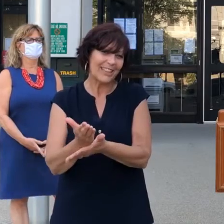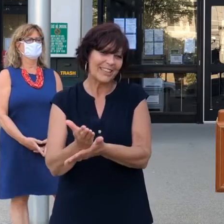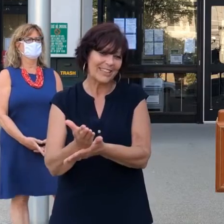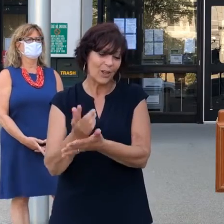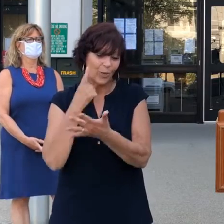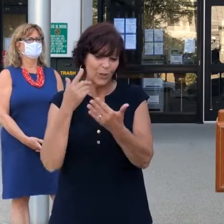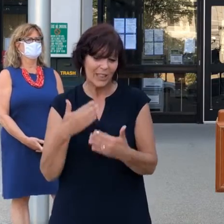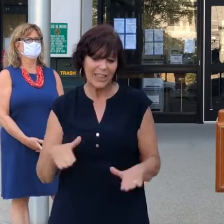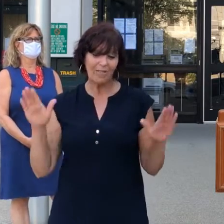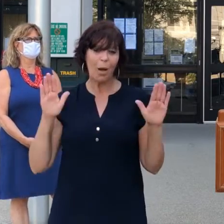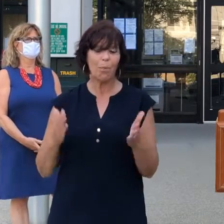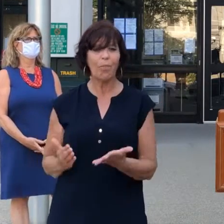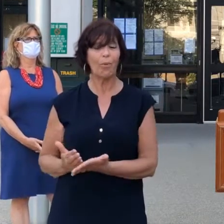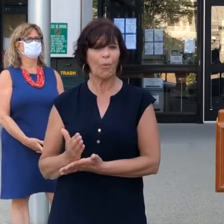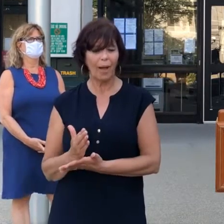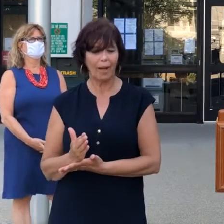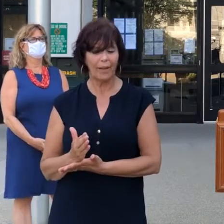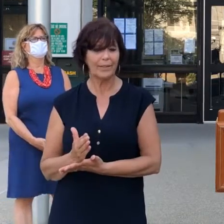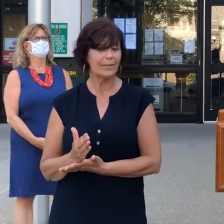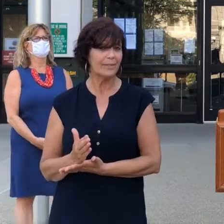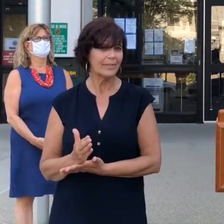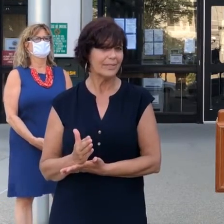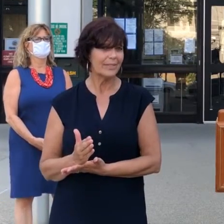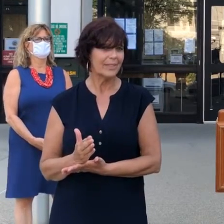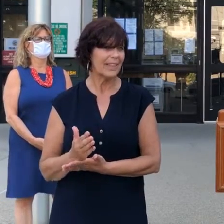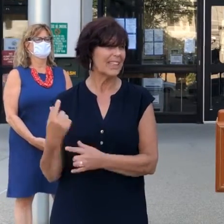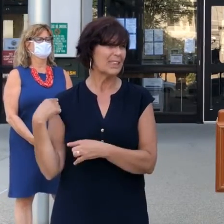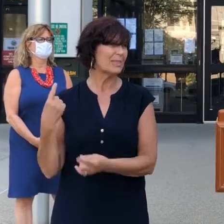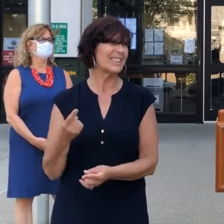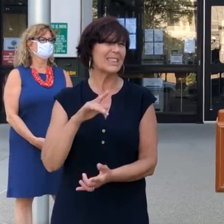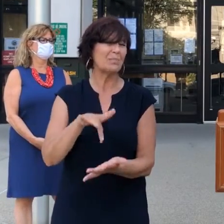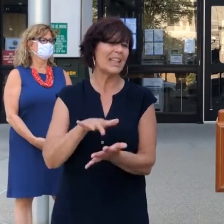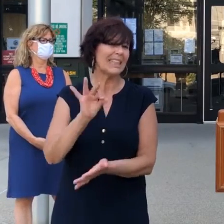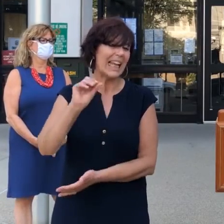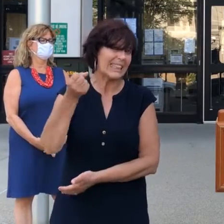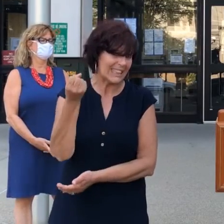up naming rights, and these naming rights have been given up since the mid-90s,